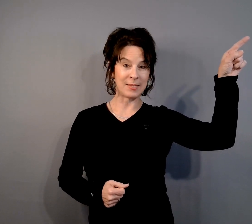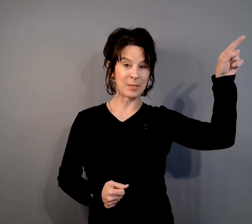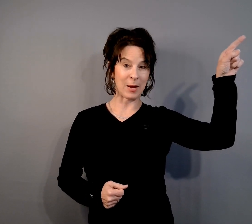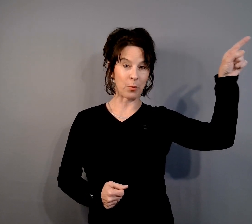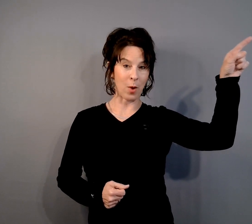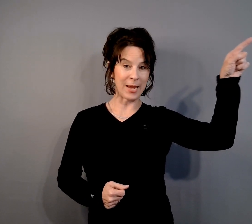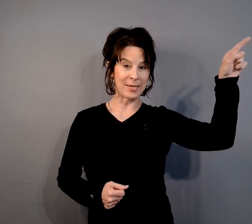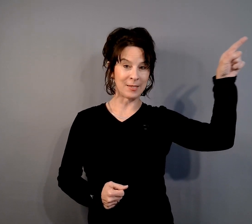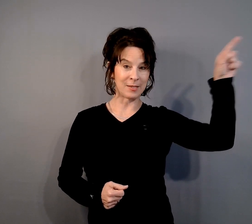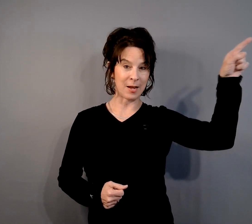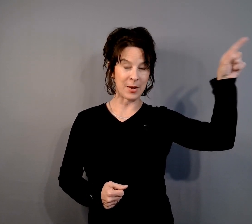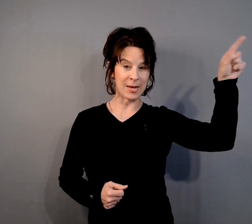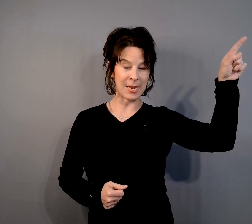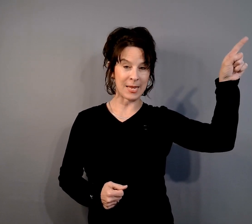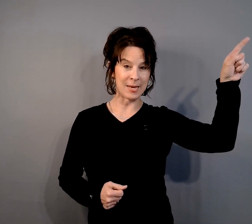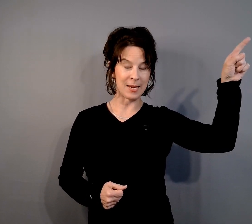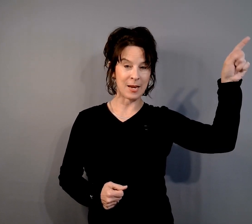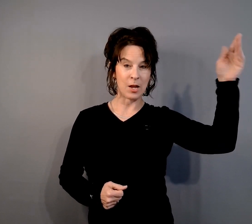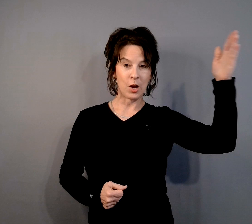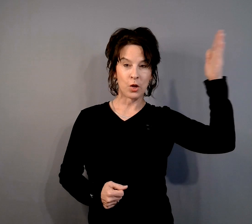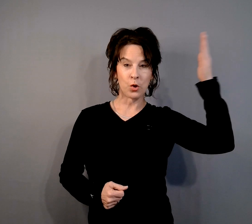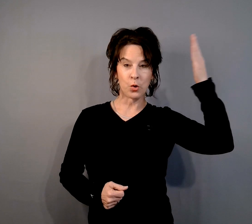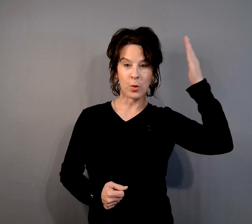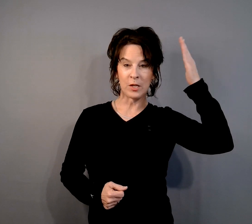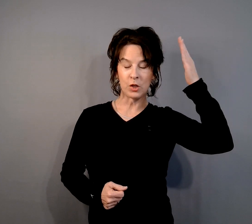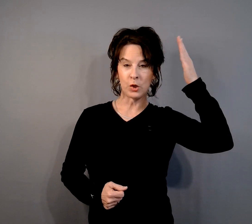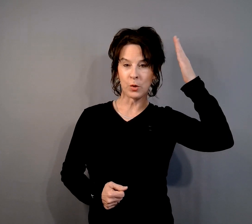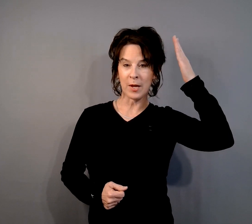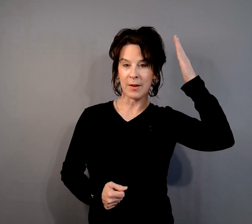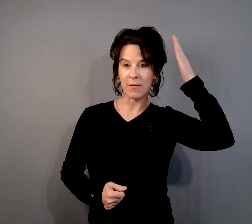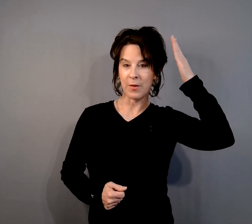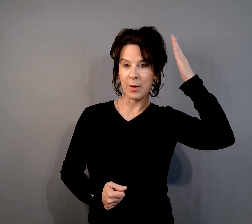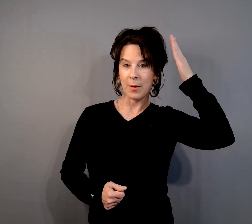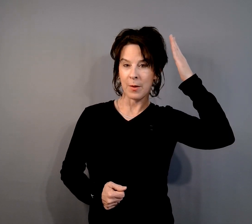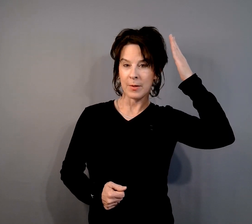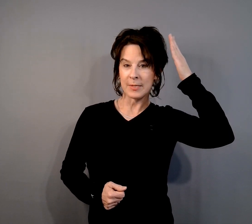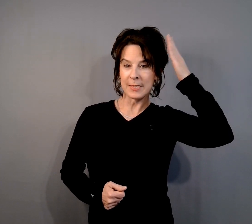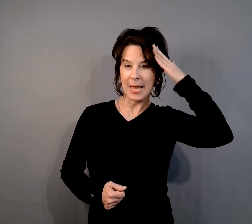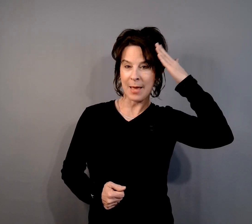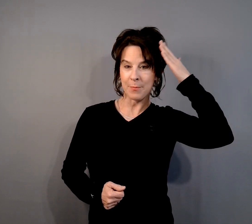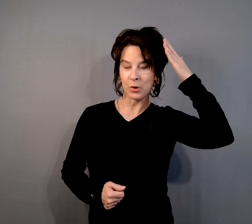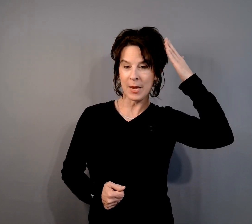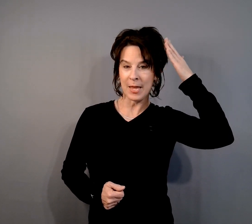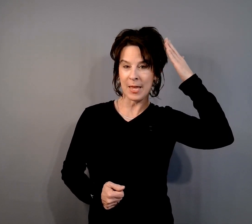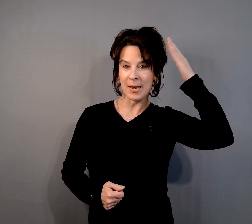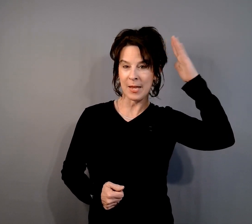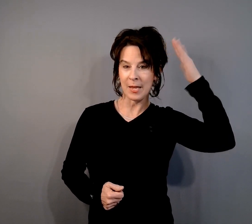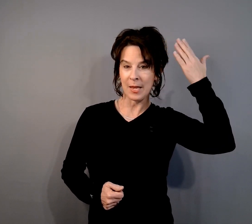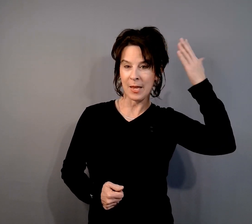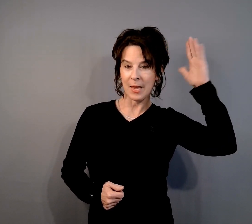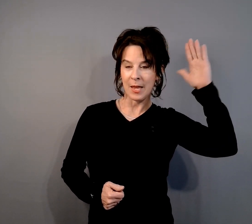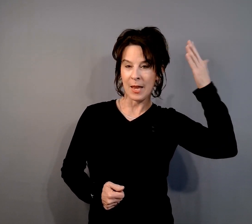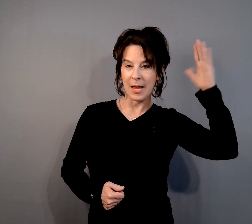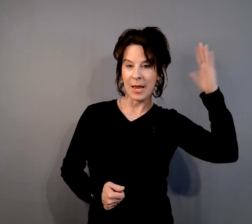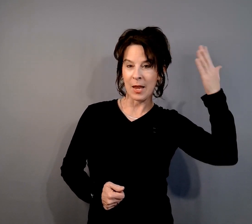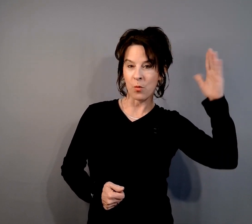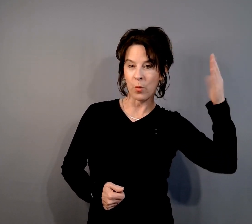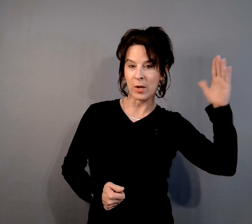is my right dominant hand. You're going to kind of tap your head and